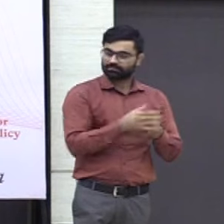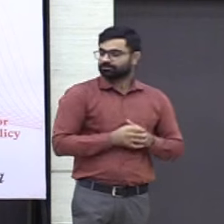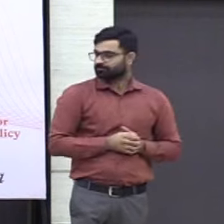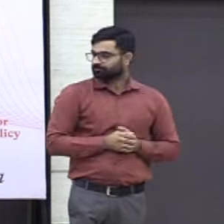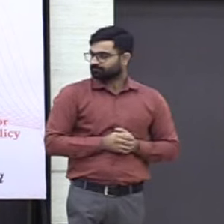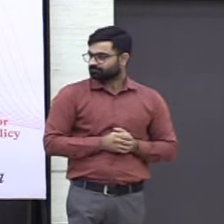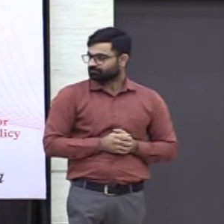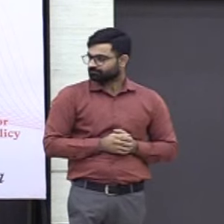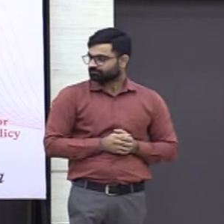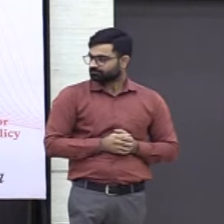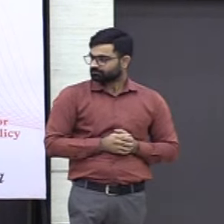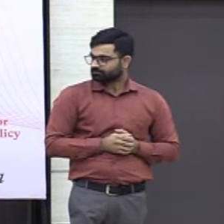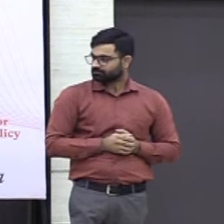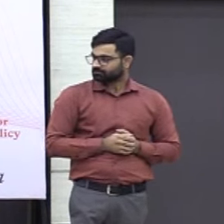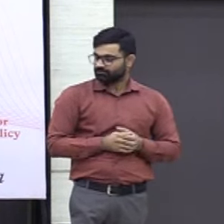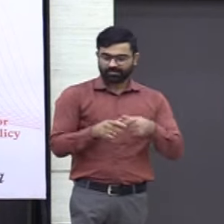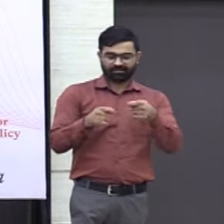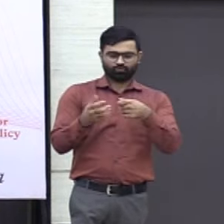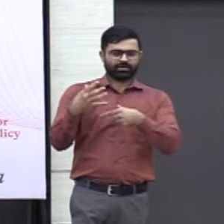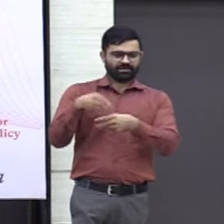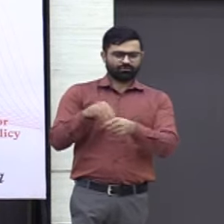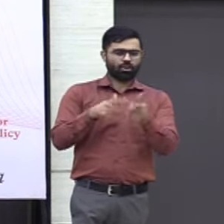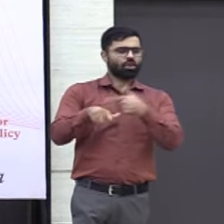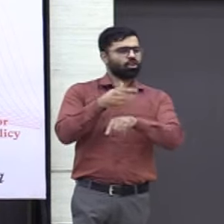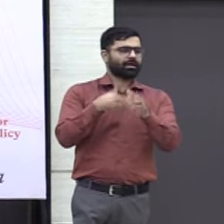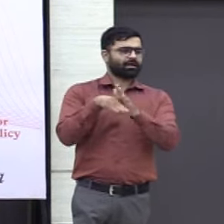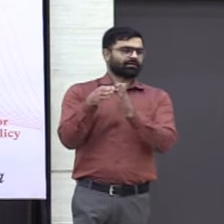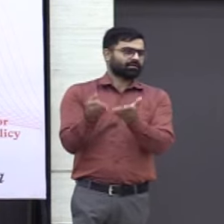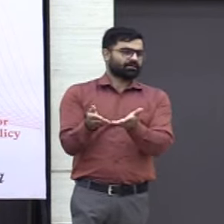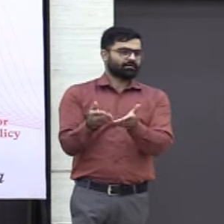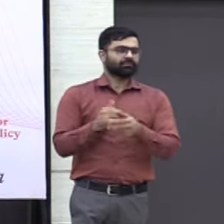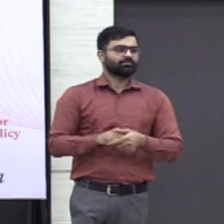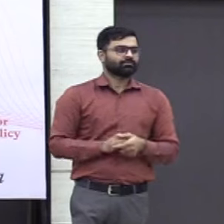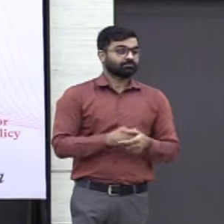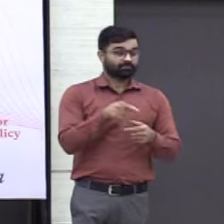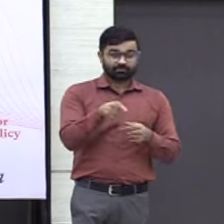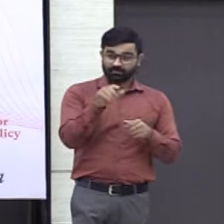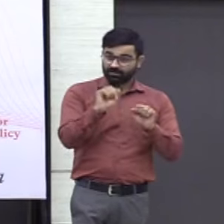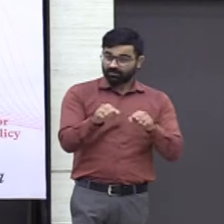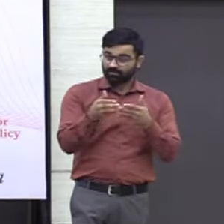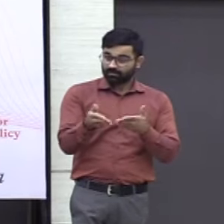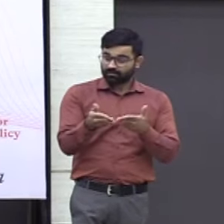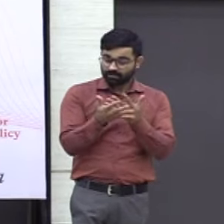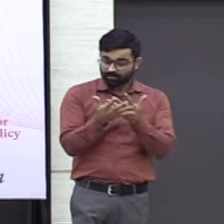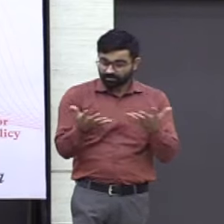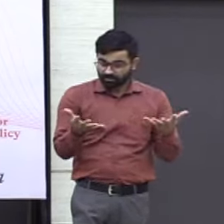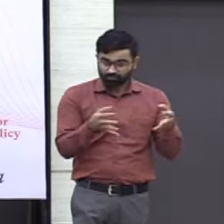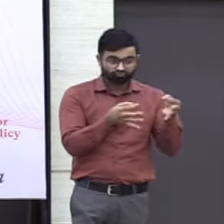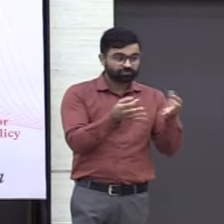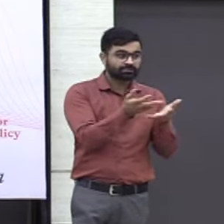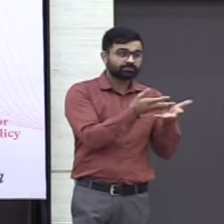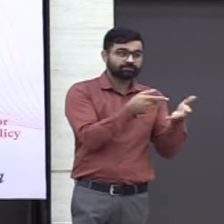Right? Businessman even at the local level. So it's the element of